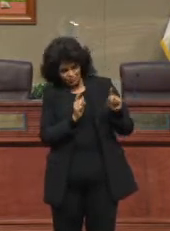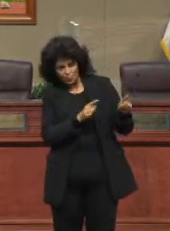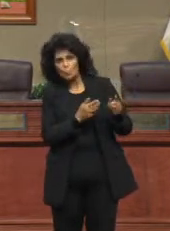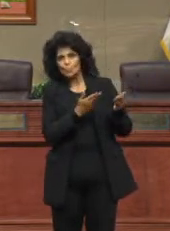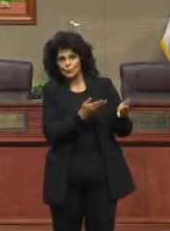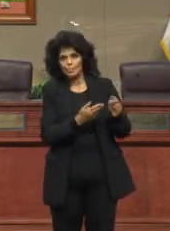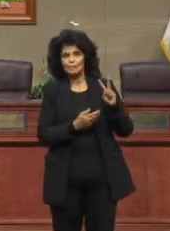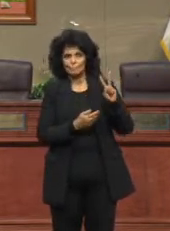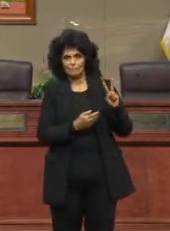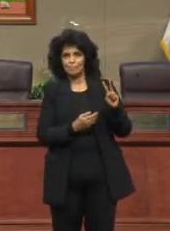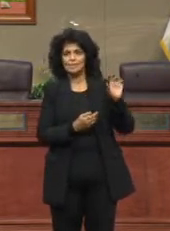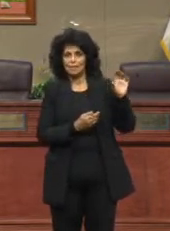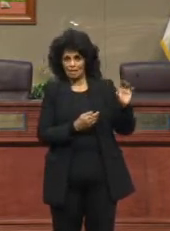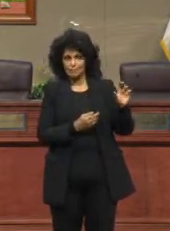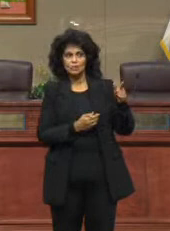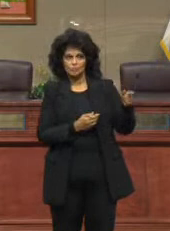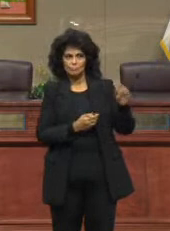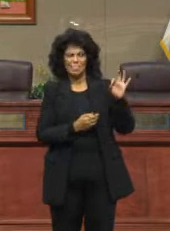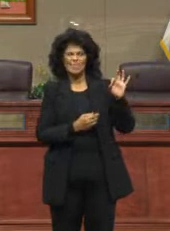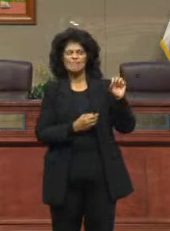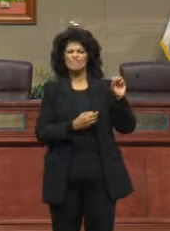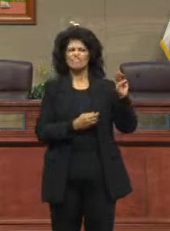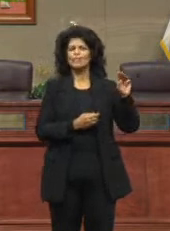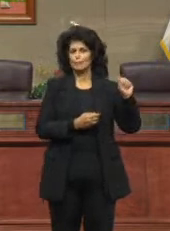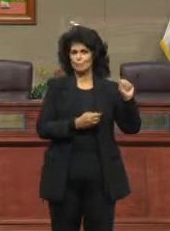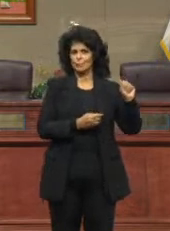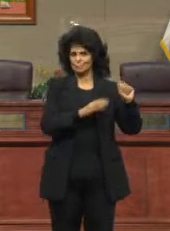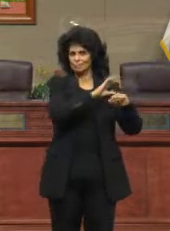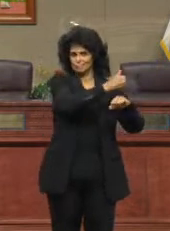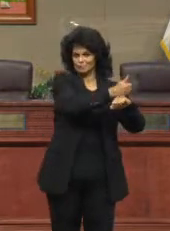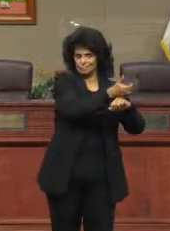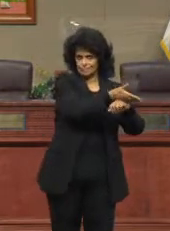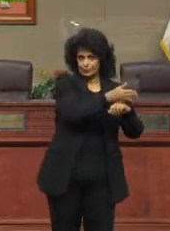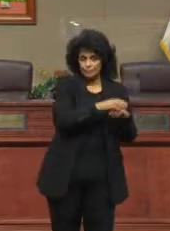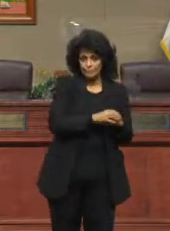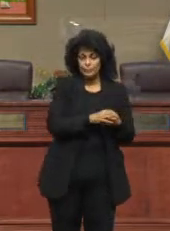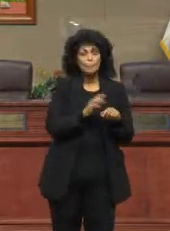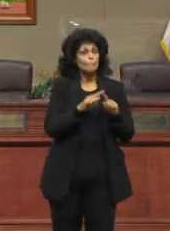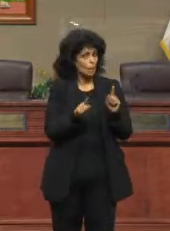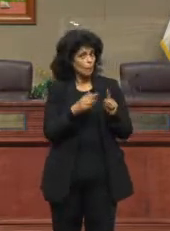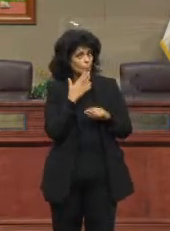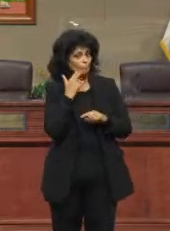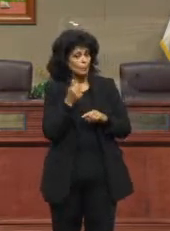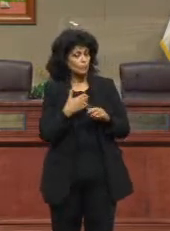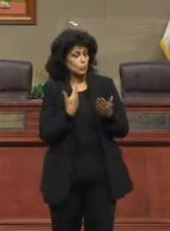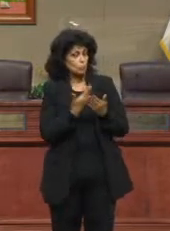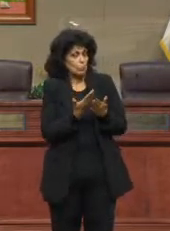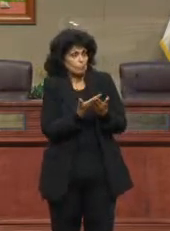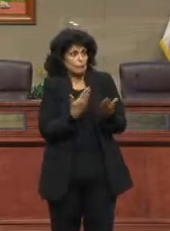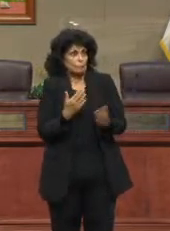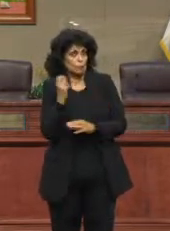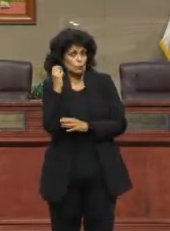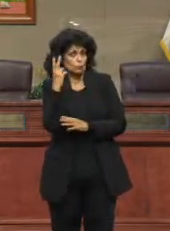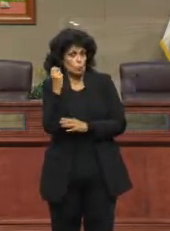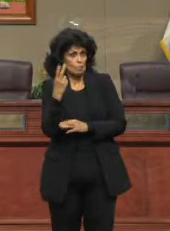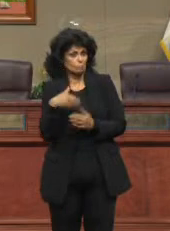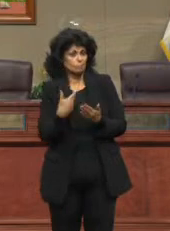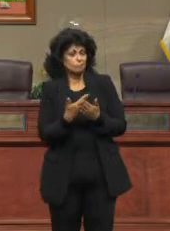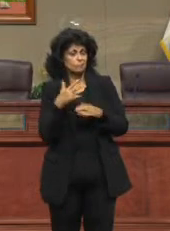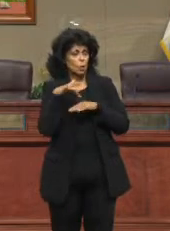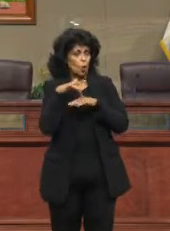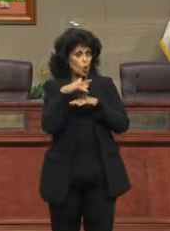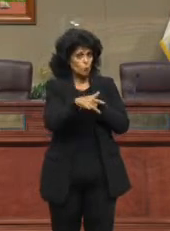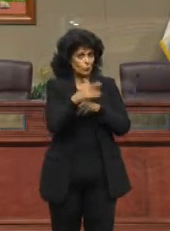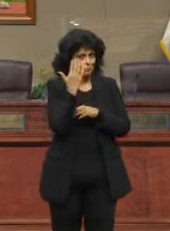site. However, it is best that you try to get there early before noon to ensure that you're able to get